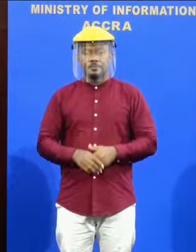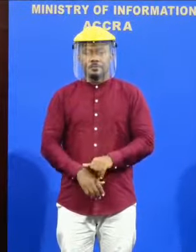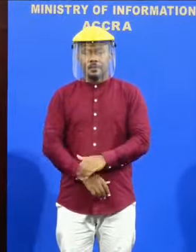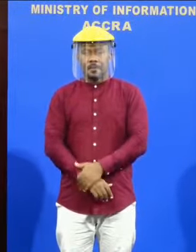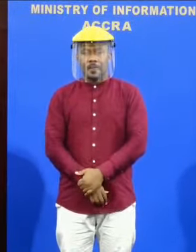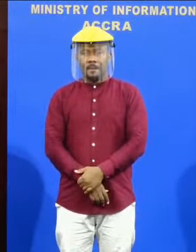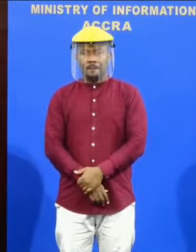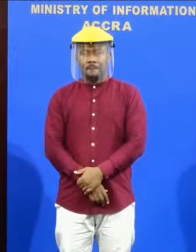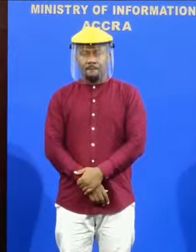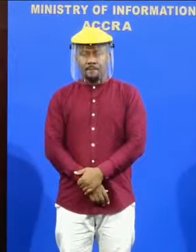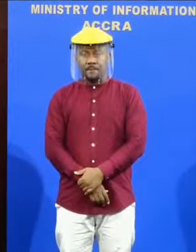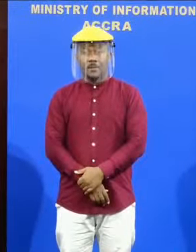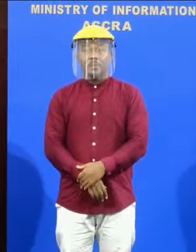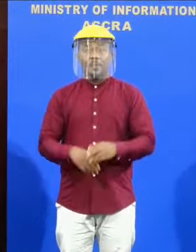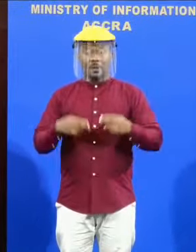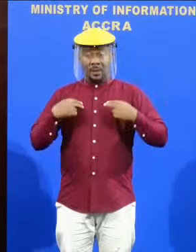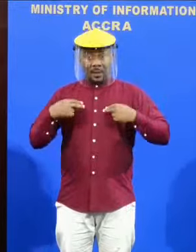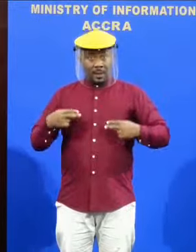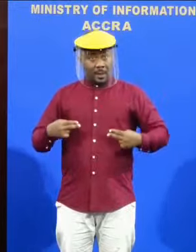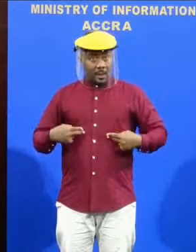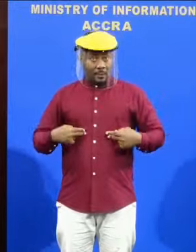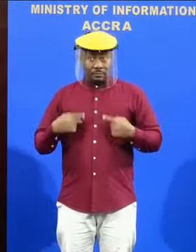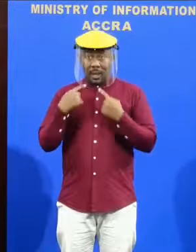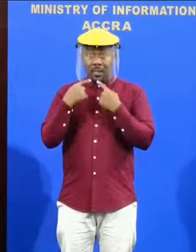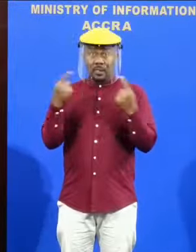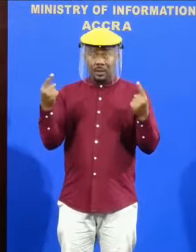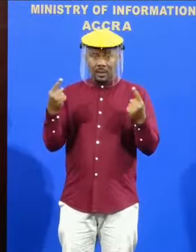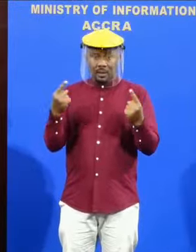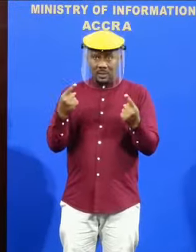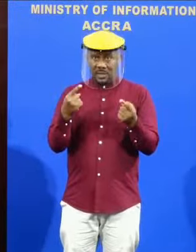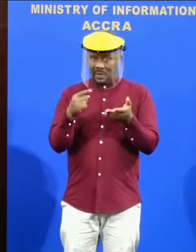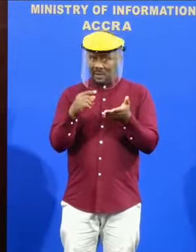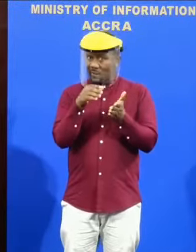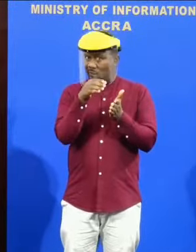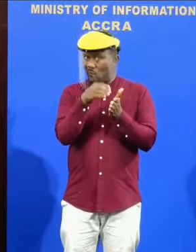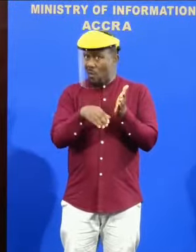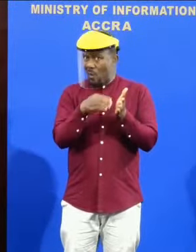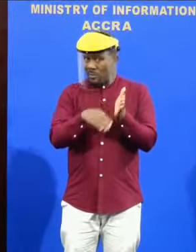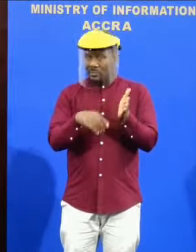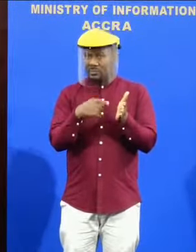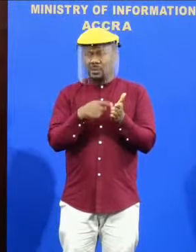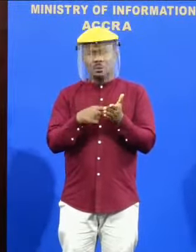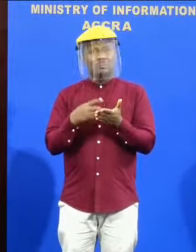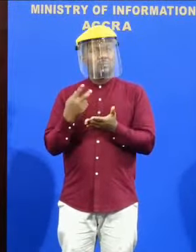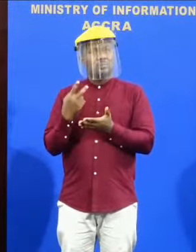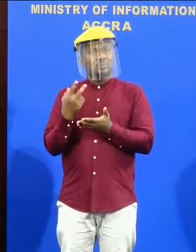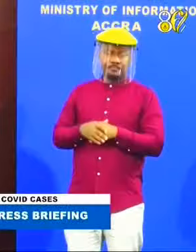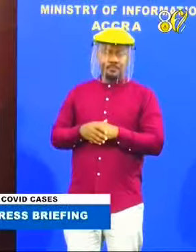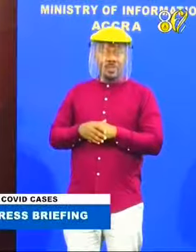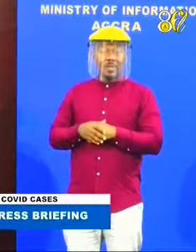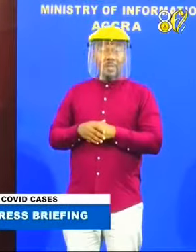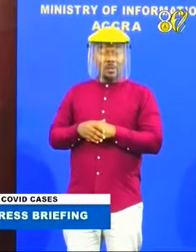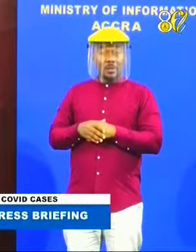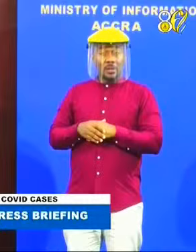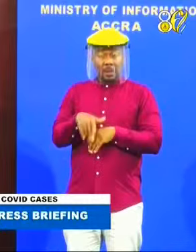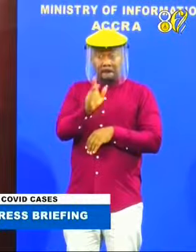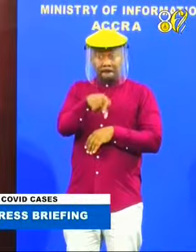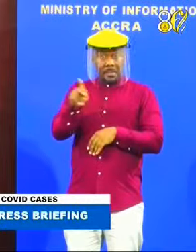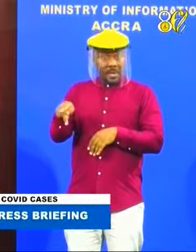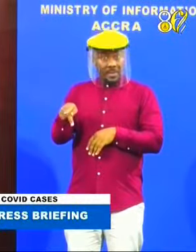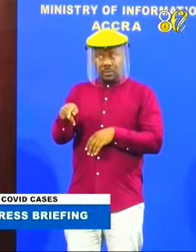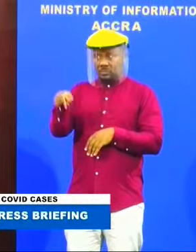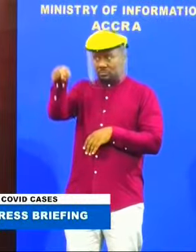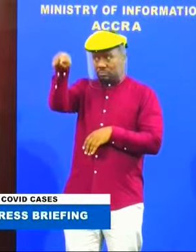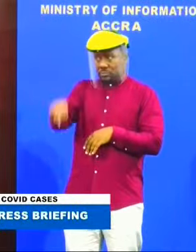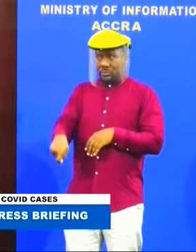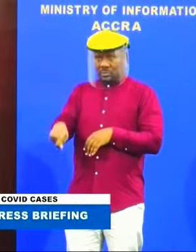a health declaration form which let us know exactly where you have been in the last 2 weeks and where you are coming from. And that's when we